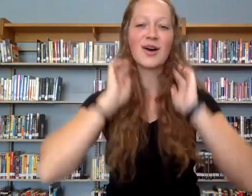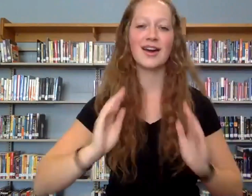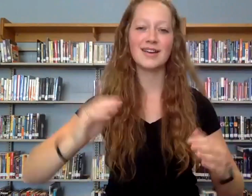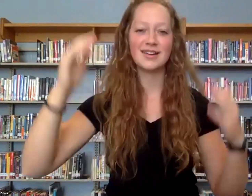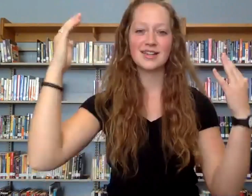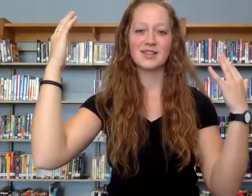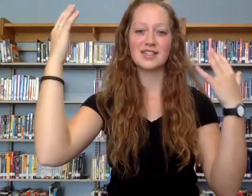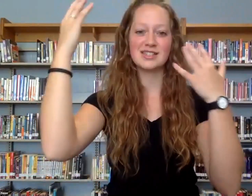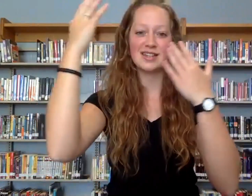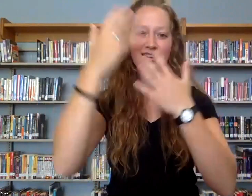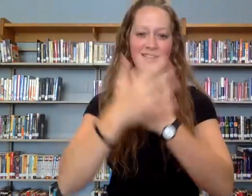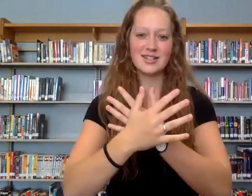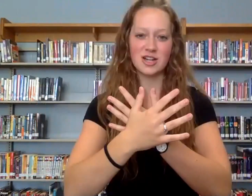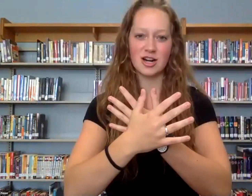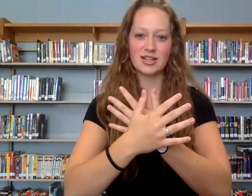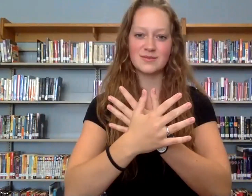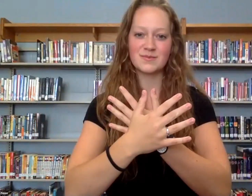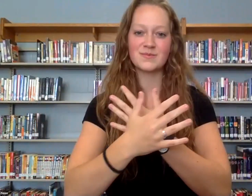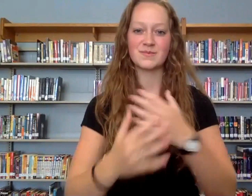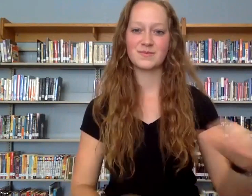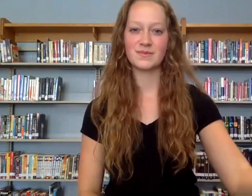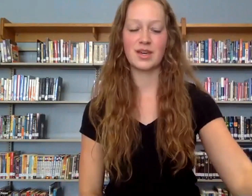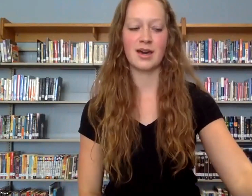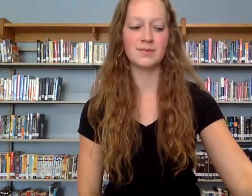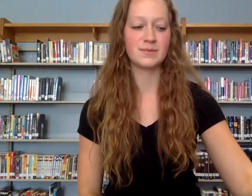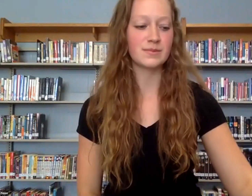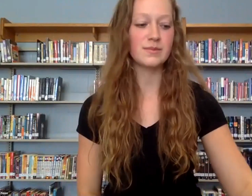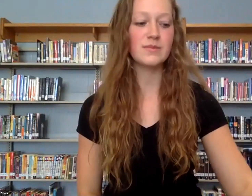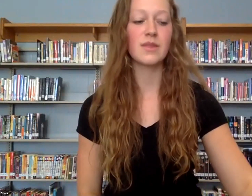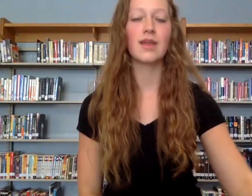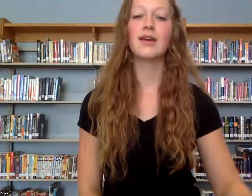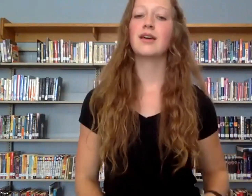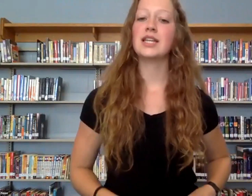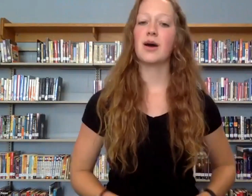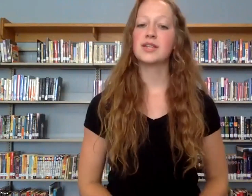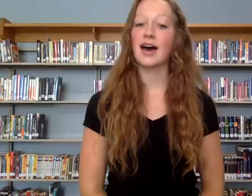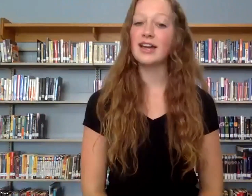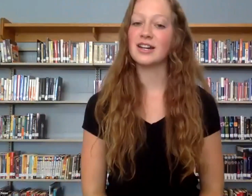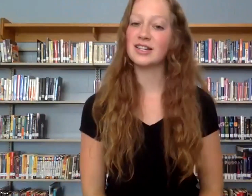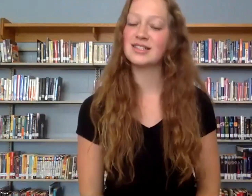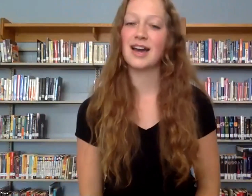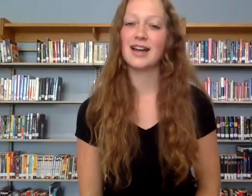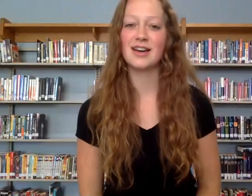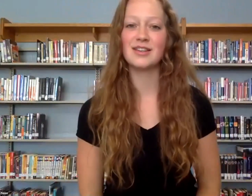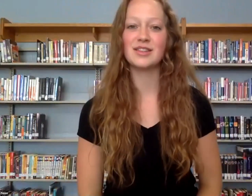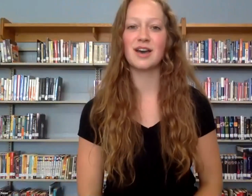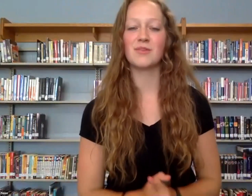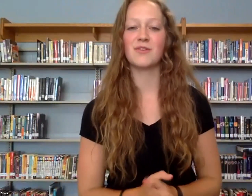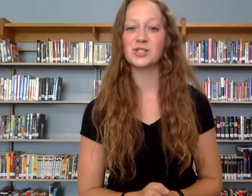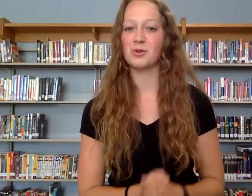Okay? So this is dark. Okay? Now tired, I taught the first group